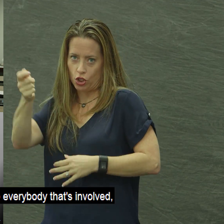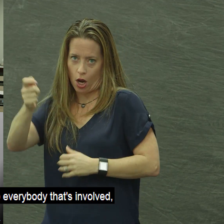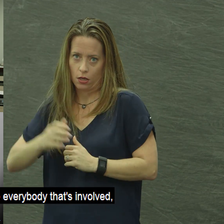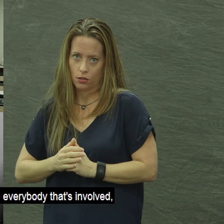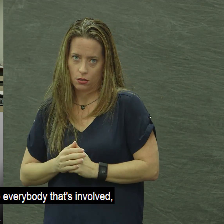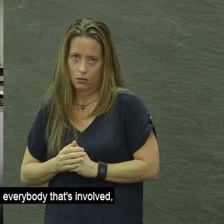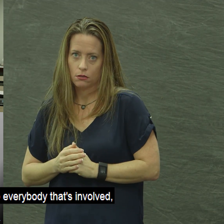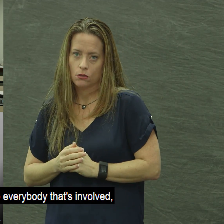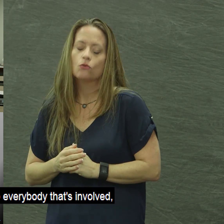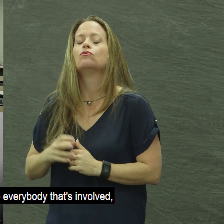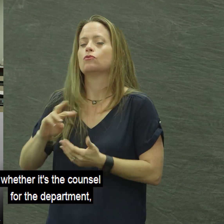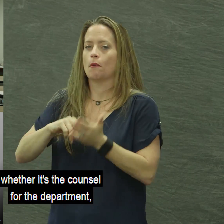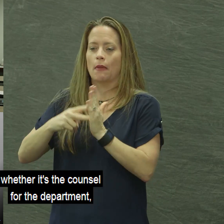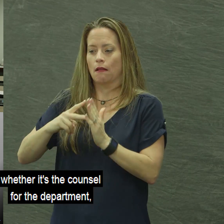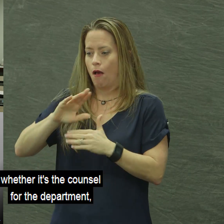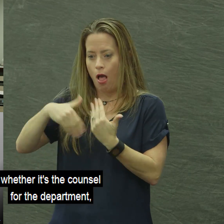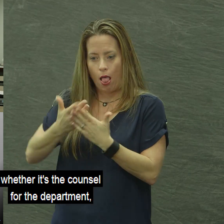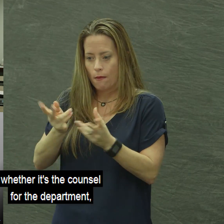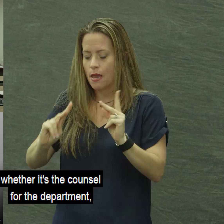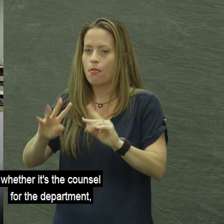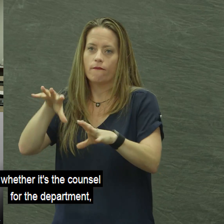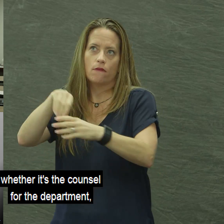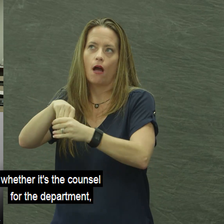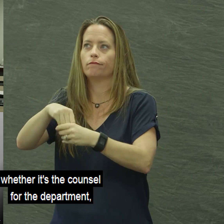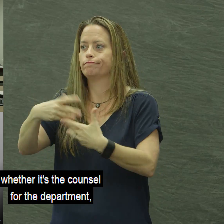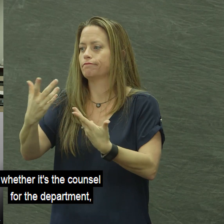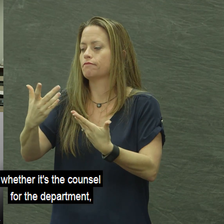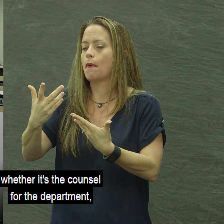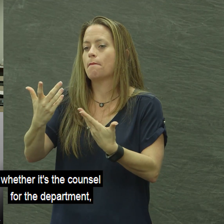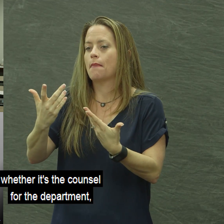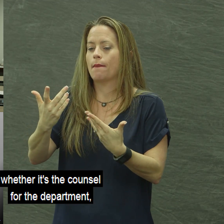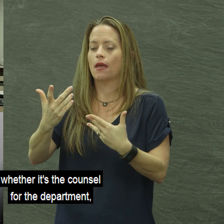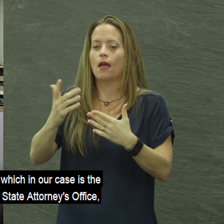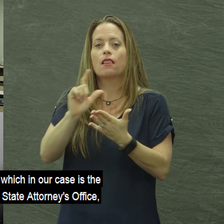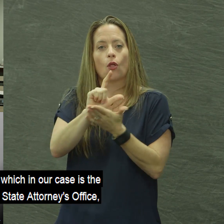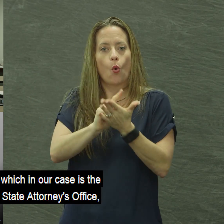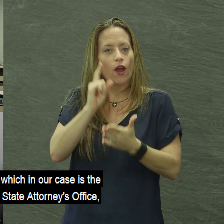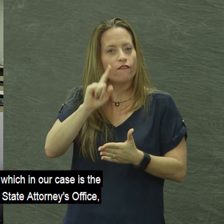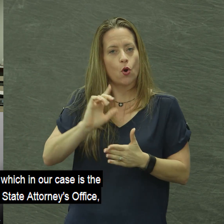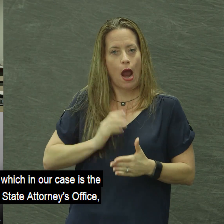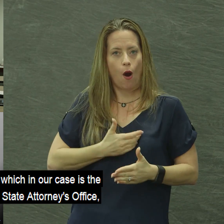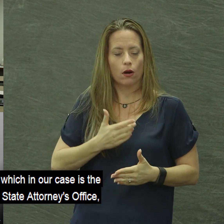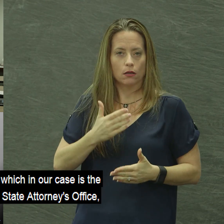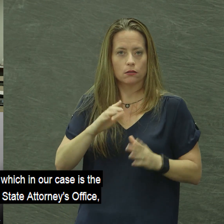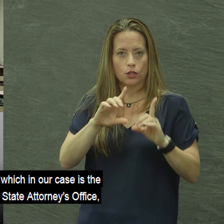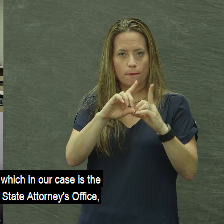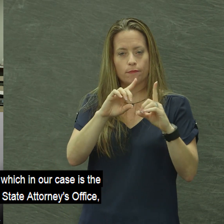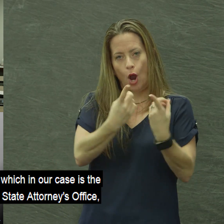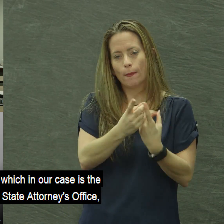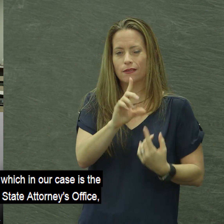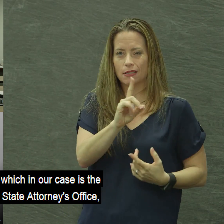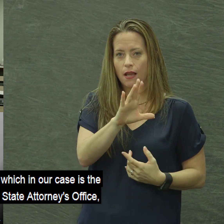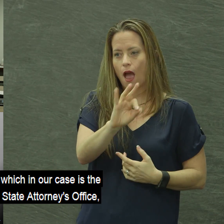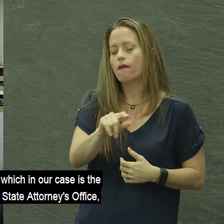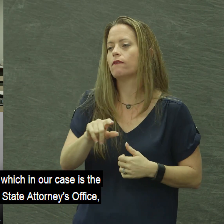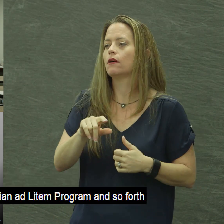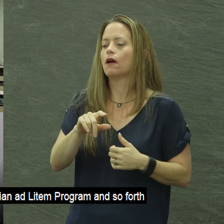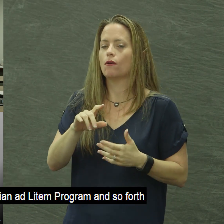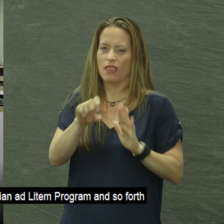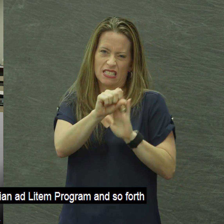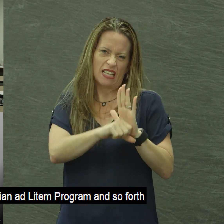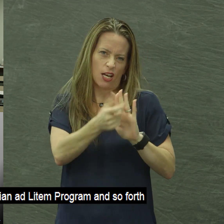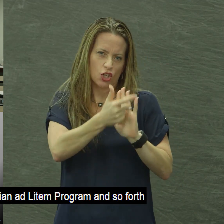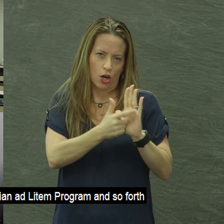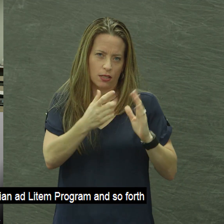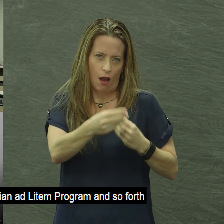So everybody that's involved, whether it's the counsel for the department, which in our case is the state attorney's office, the